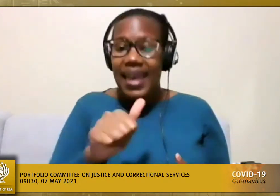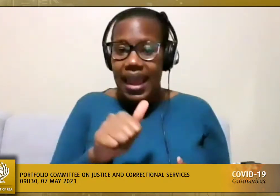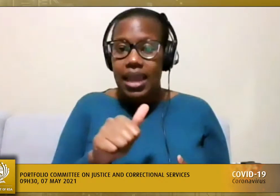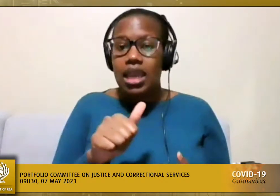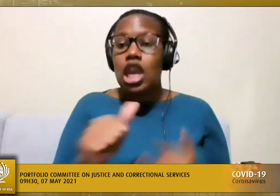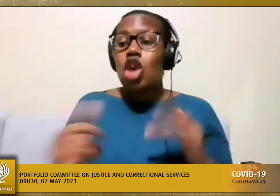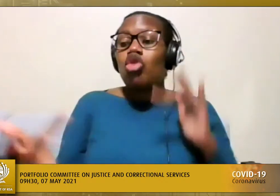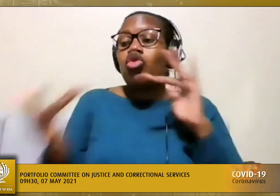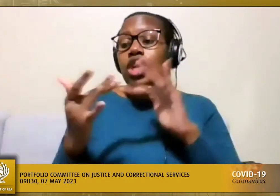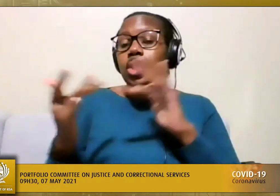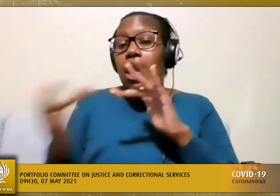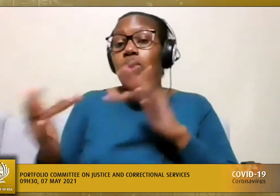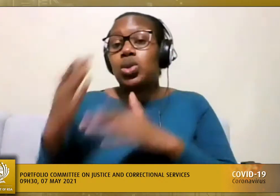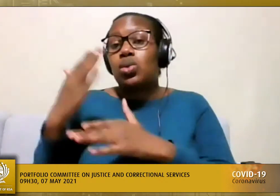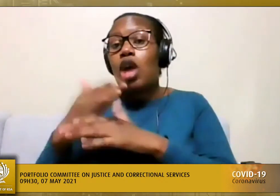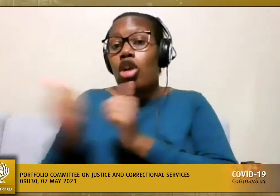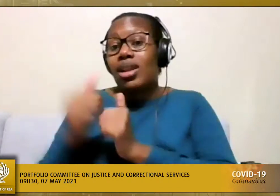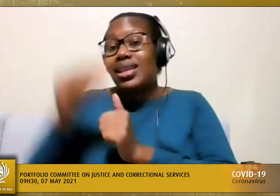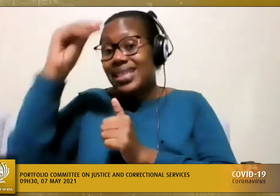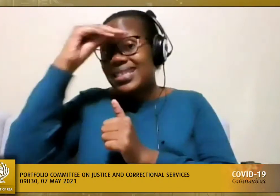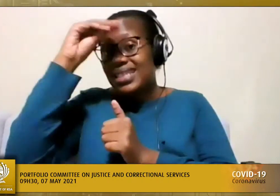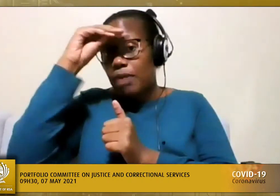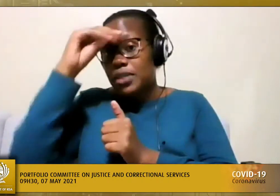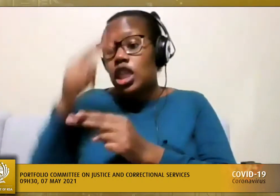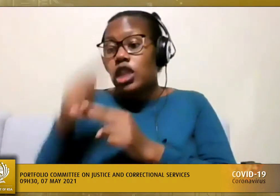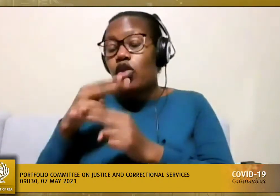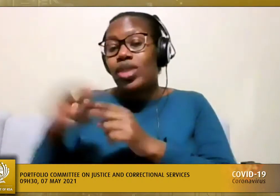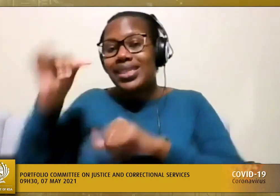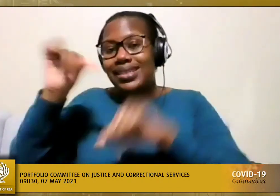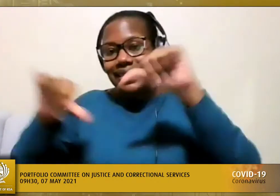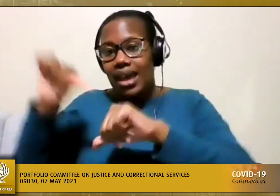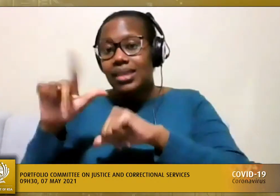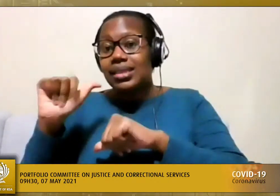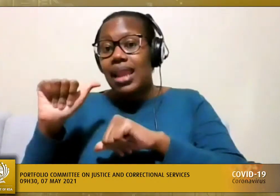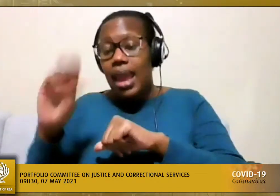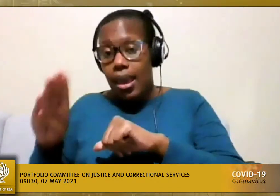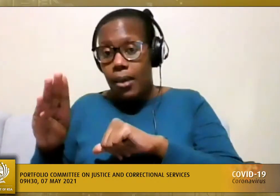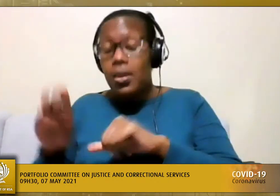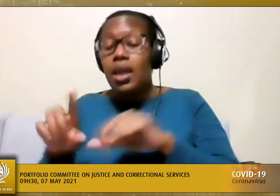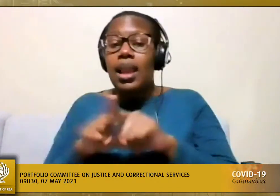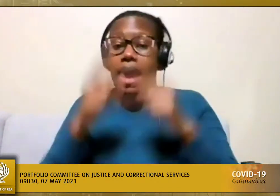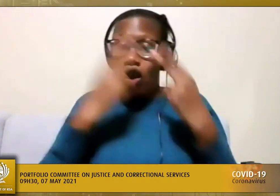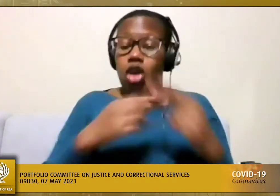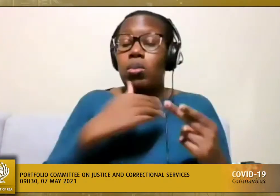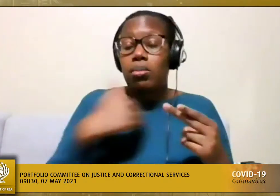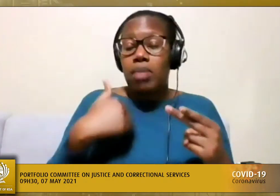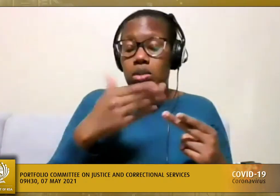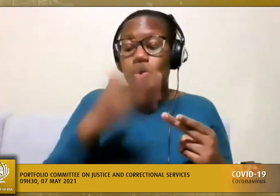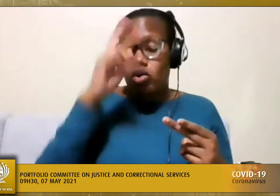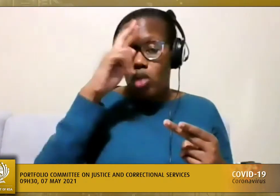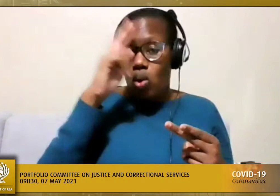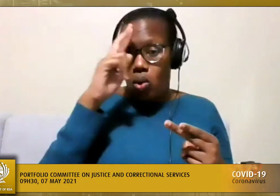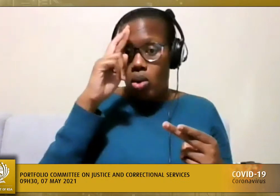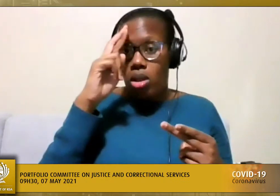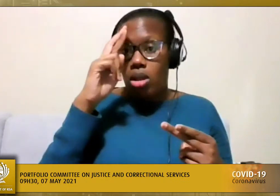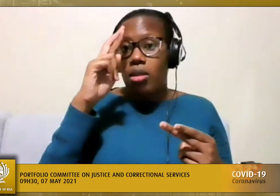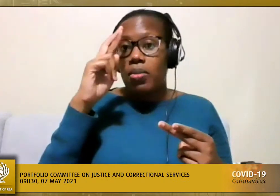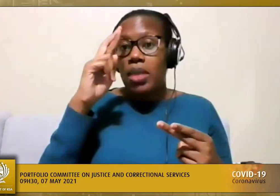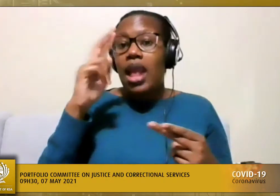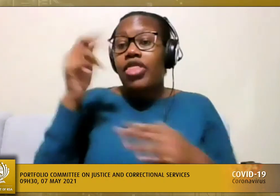out to our colleagues at sap specifically forensic science Laboratories as honorable members were called their Resort under